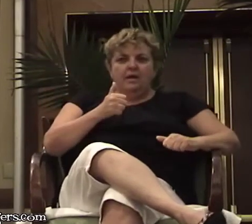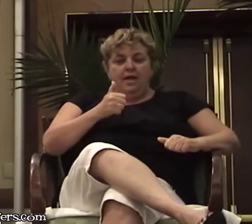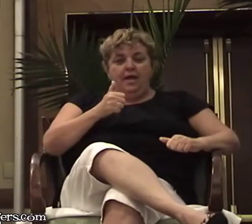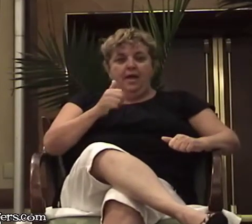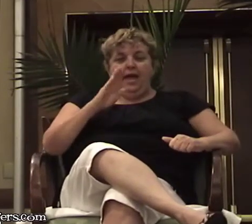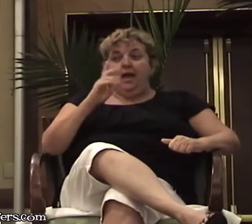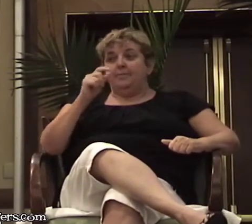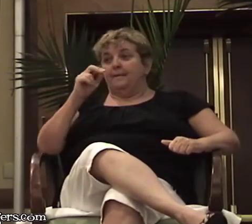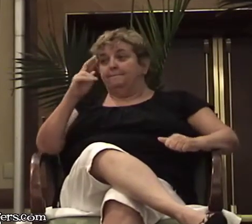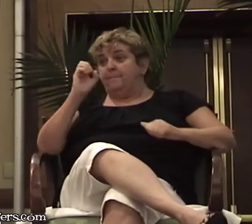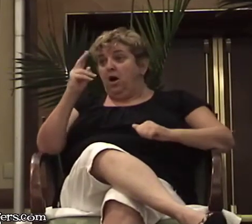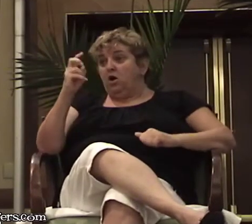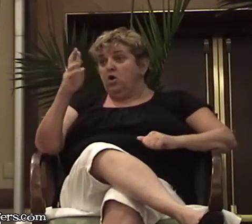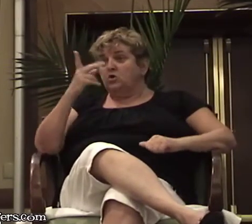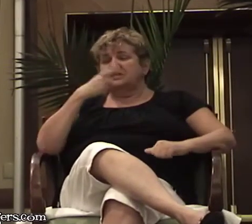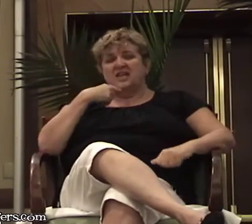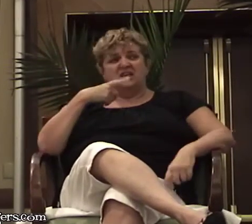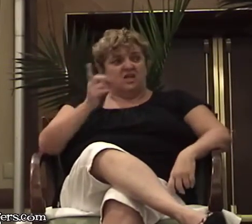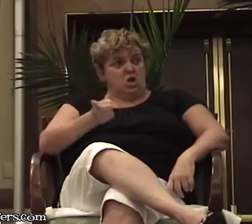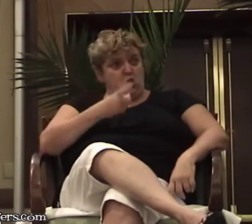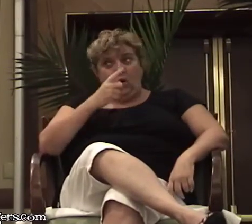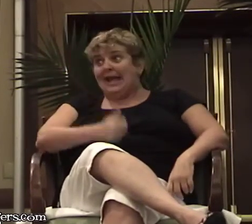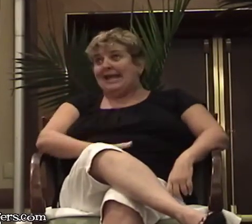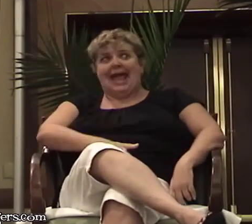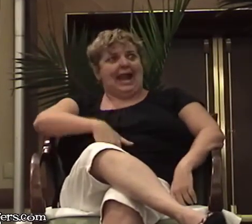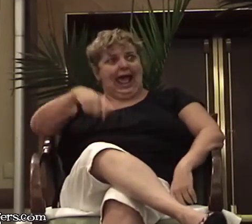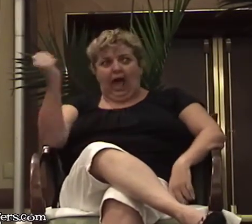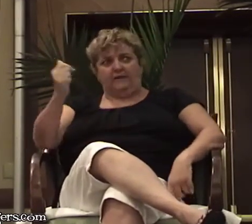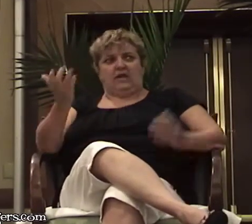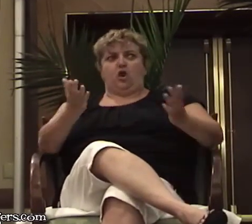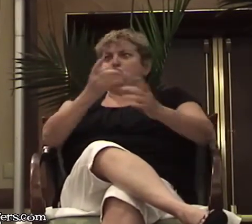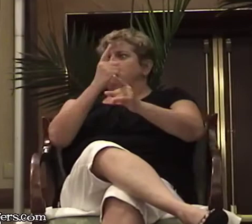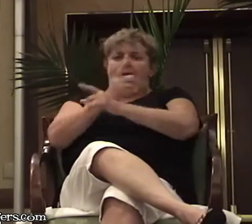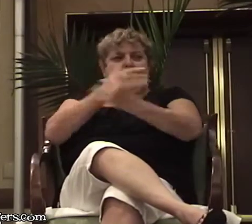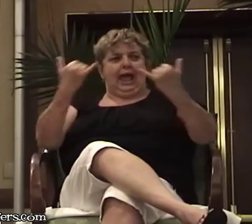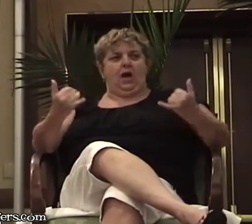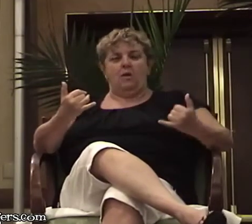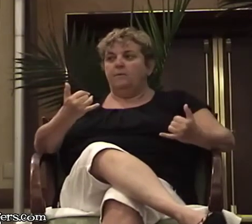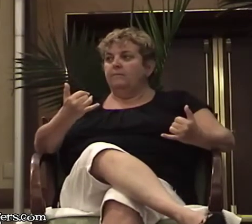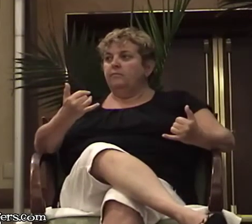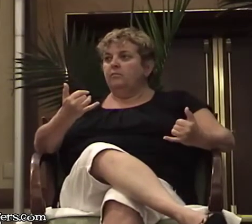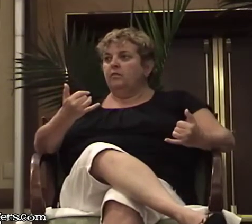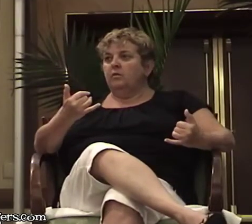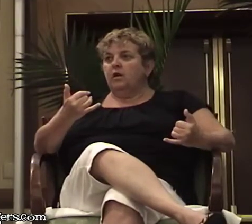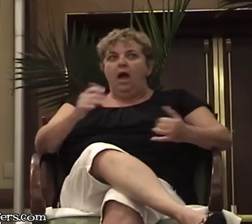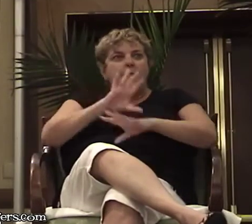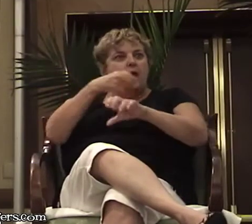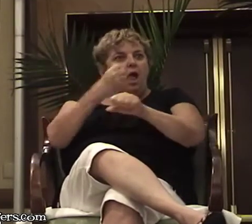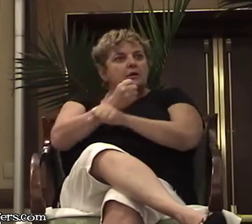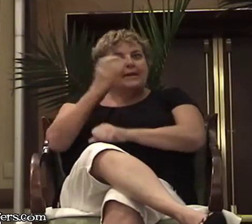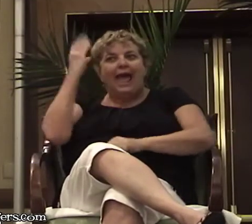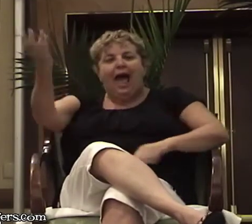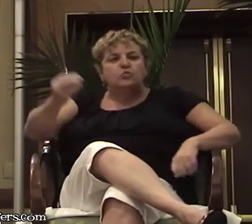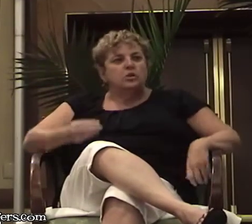out. Get out of here right now. And they locked me out the bar. And I read that book to